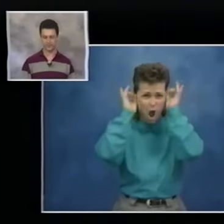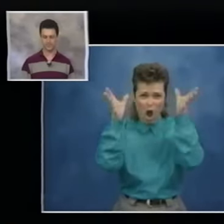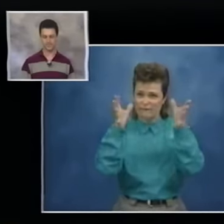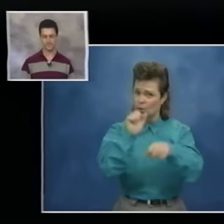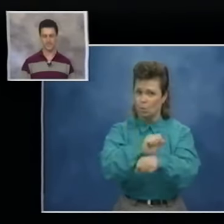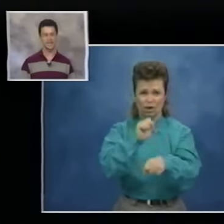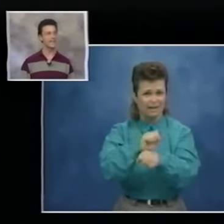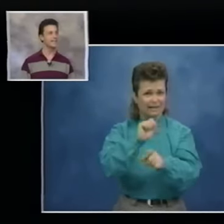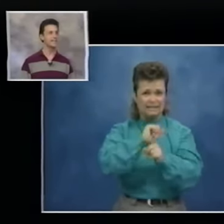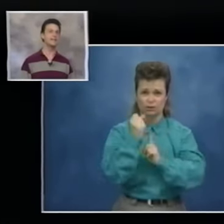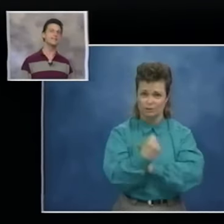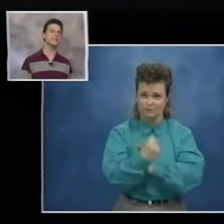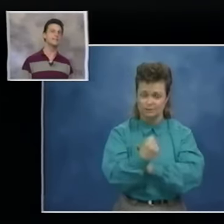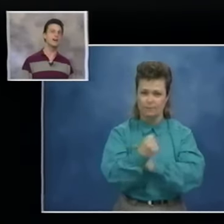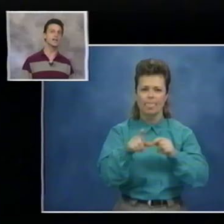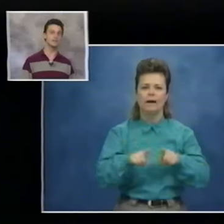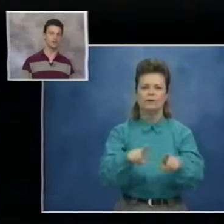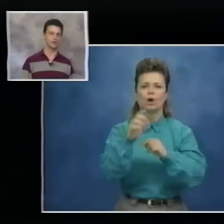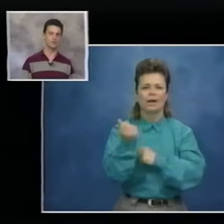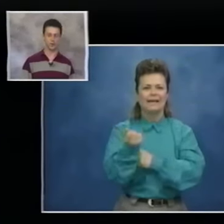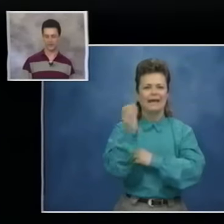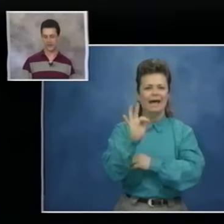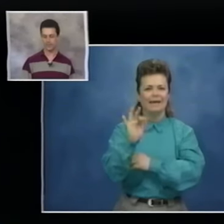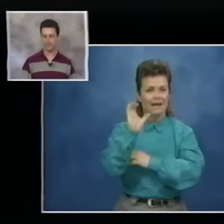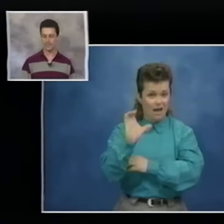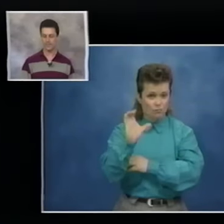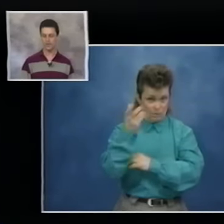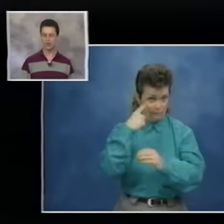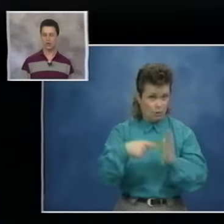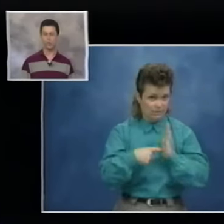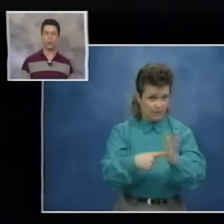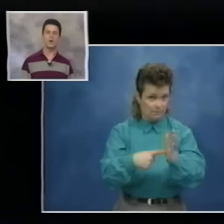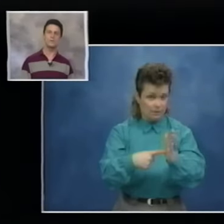conditions. In 1900, for example,